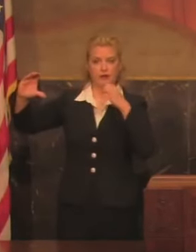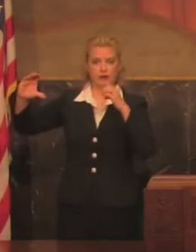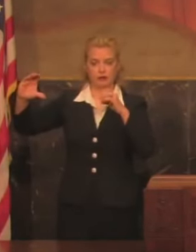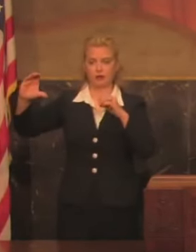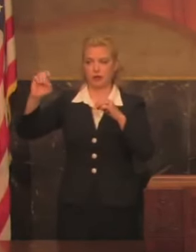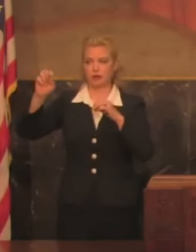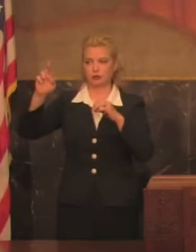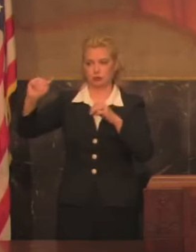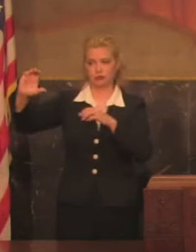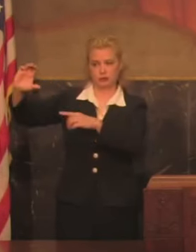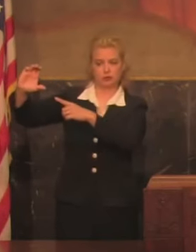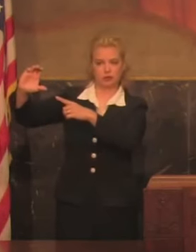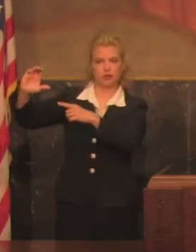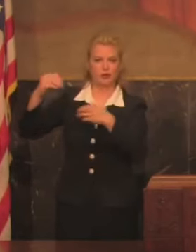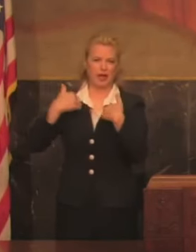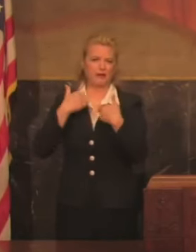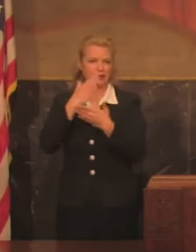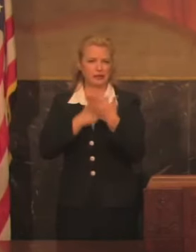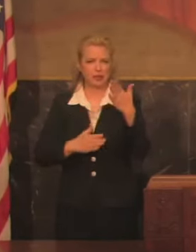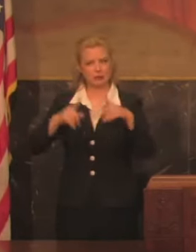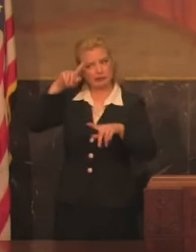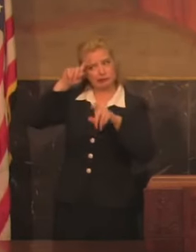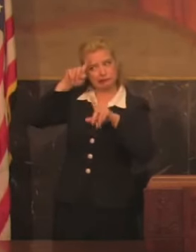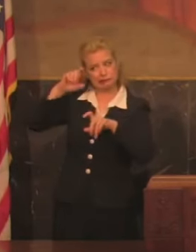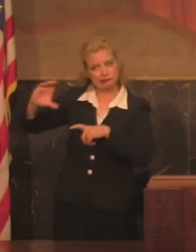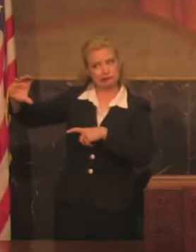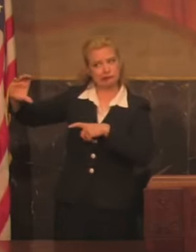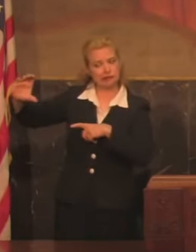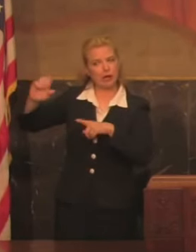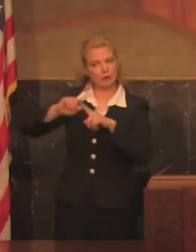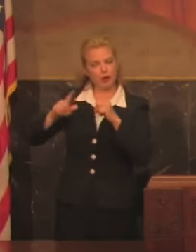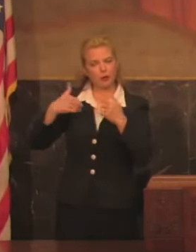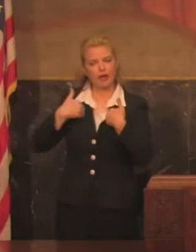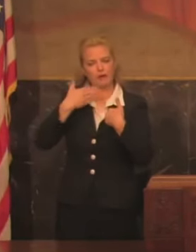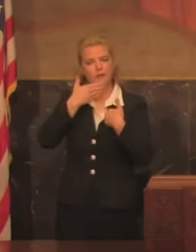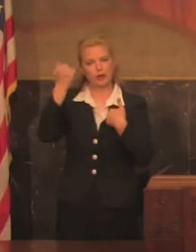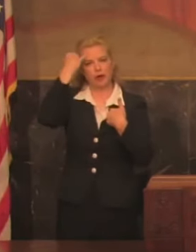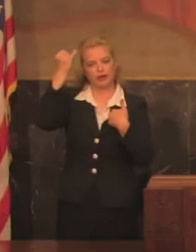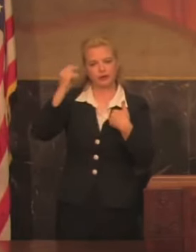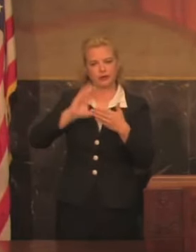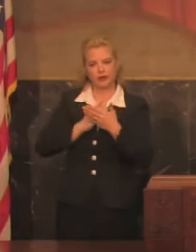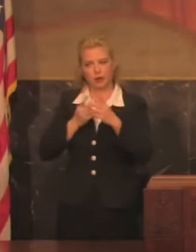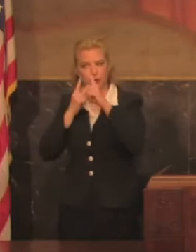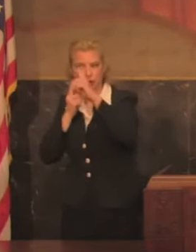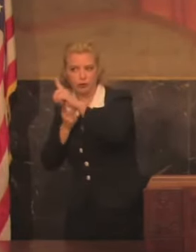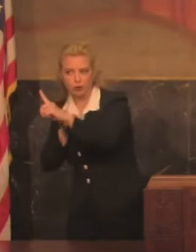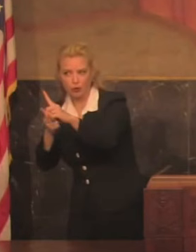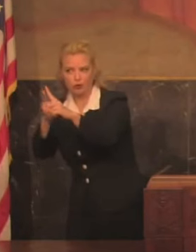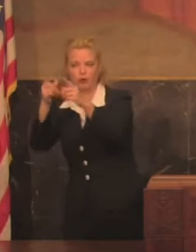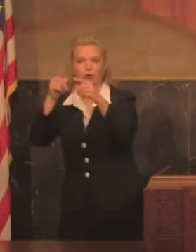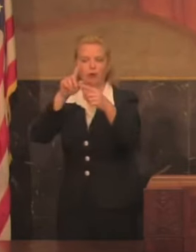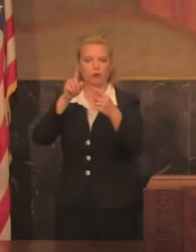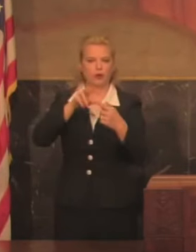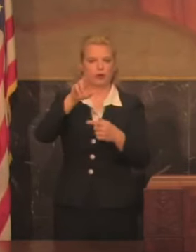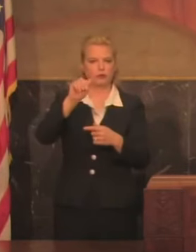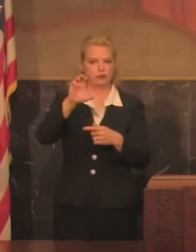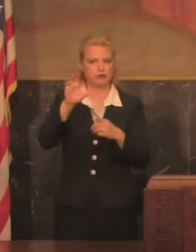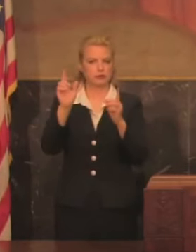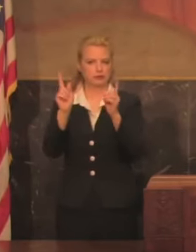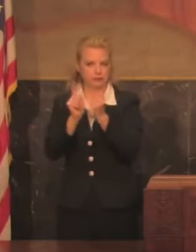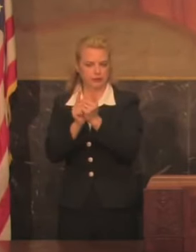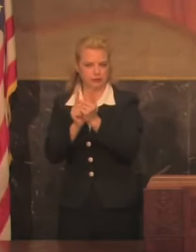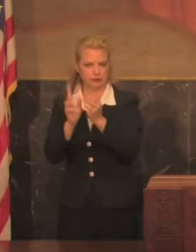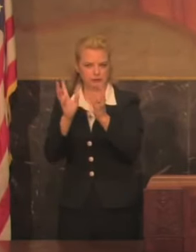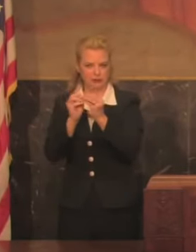questions, but we will have a much better idea of where we are headed when REC meets, and I believe a meeting is being contemplated